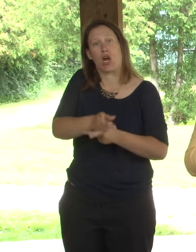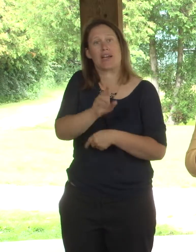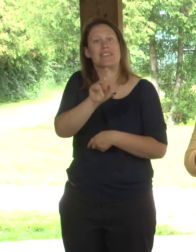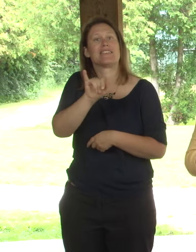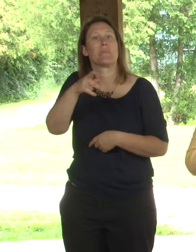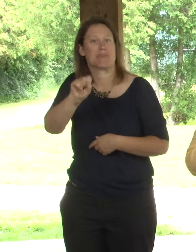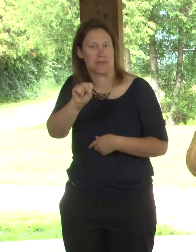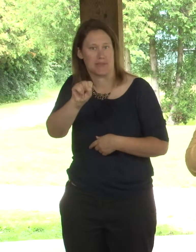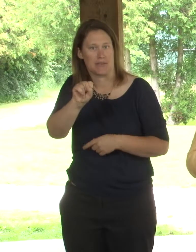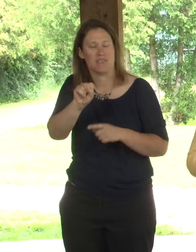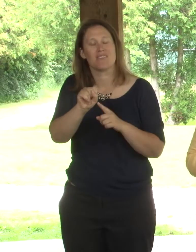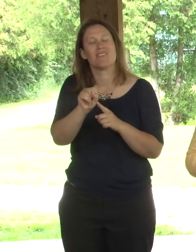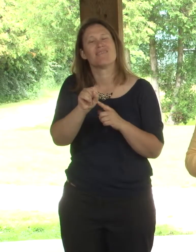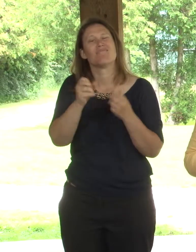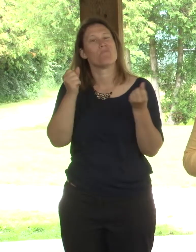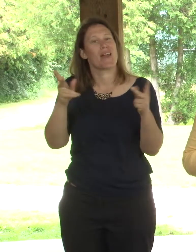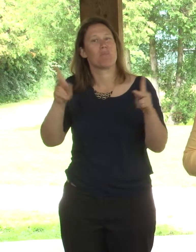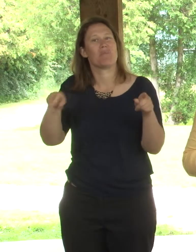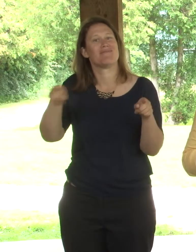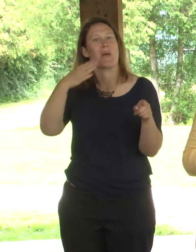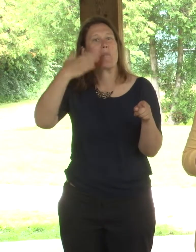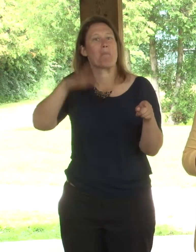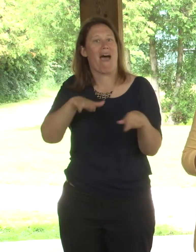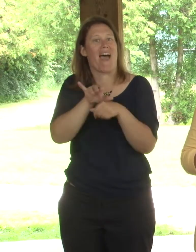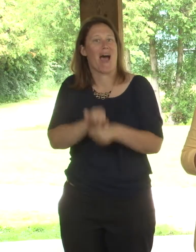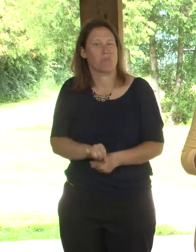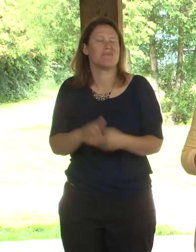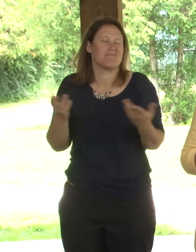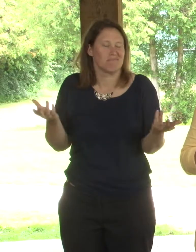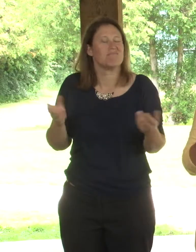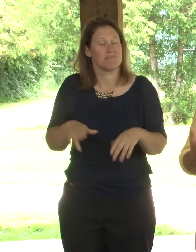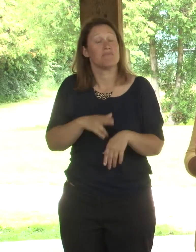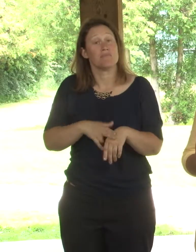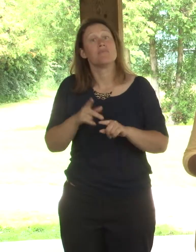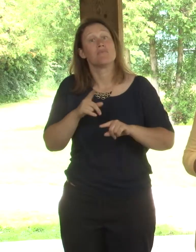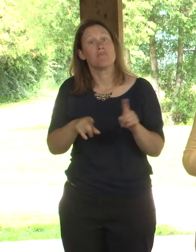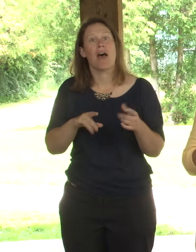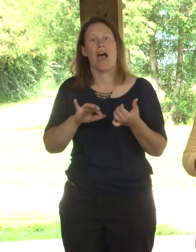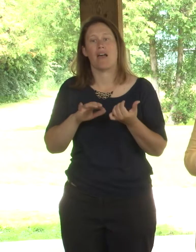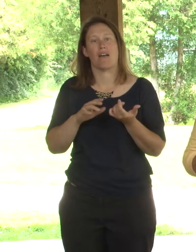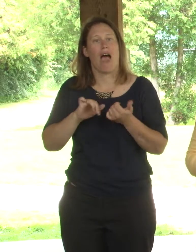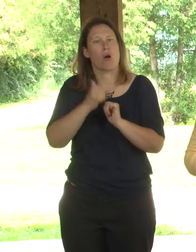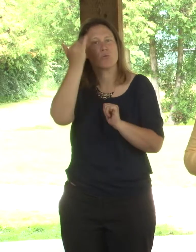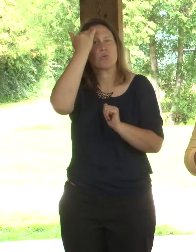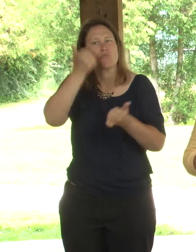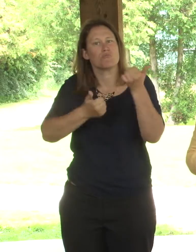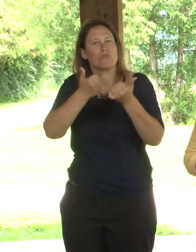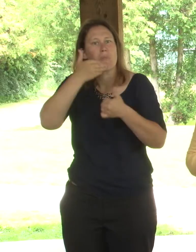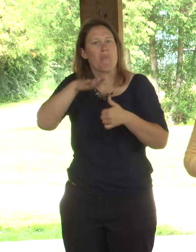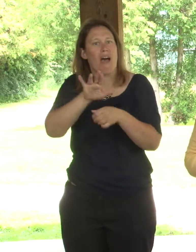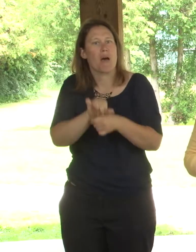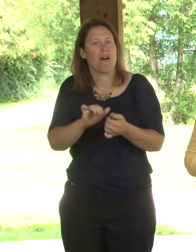bad habits that we tend to develop. And if we look at why it's important to maintain a